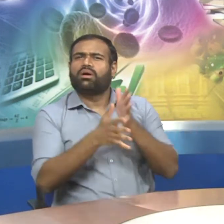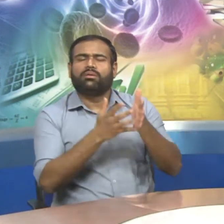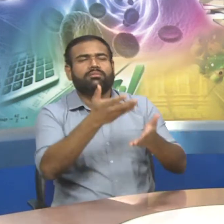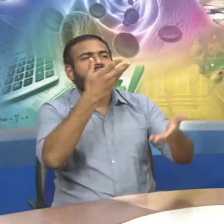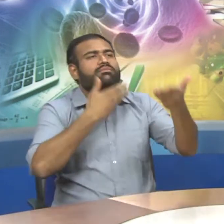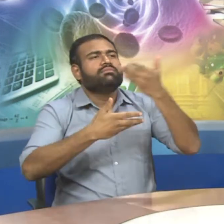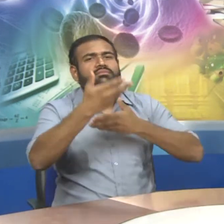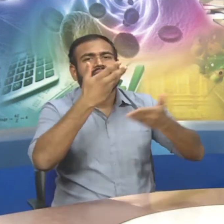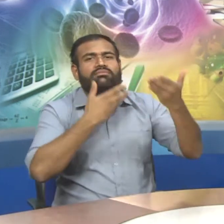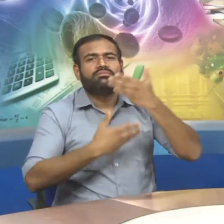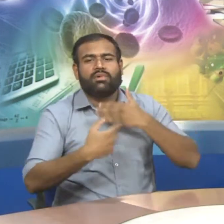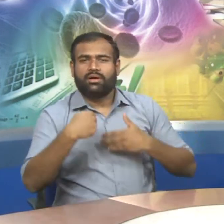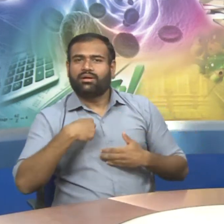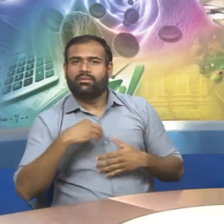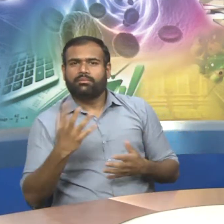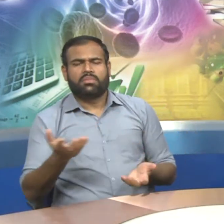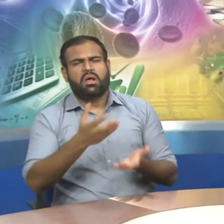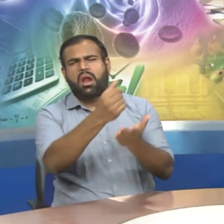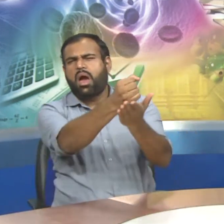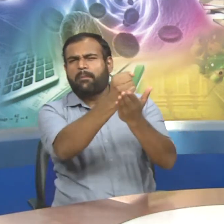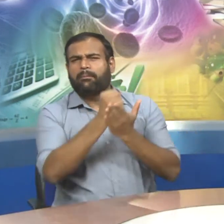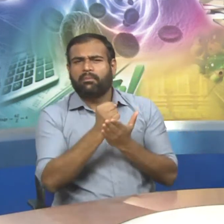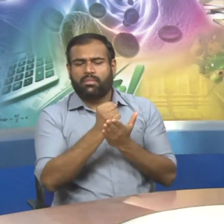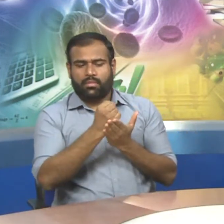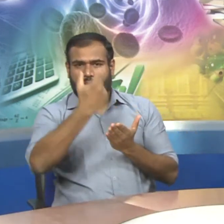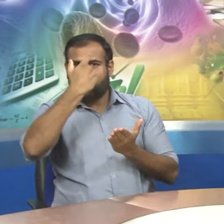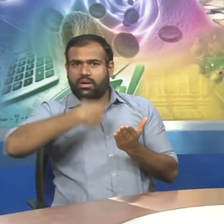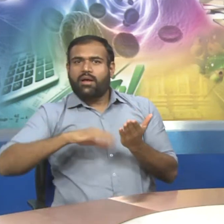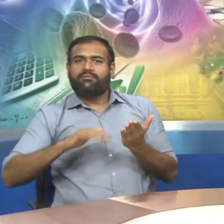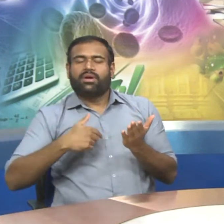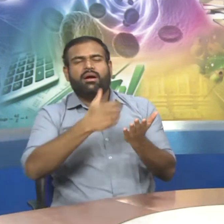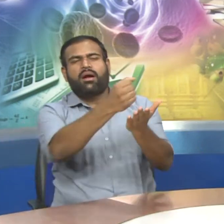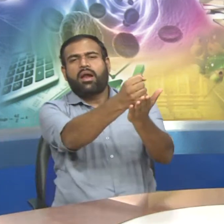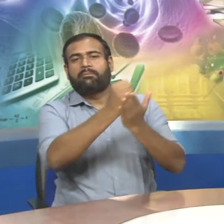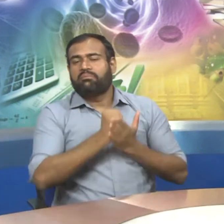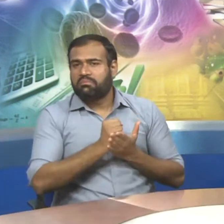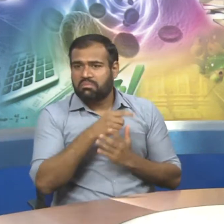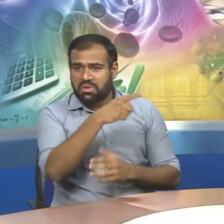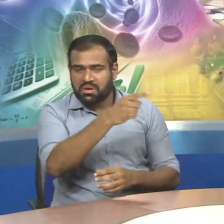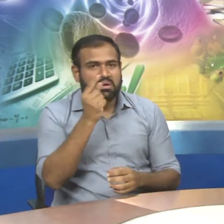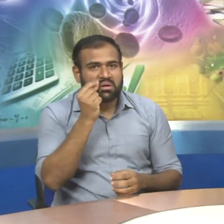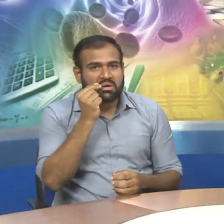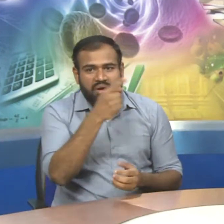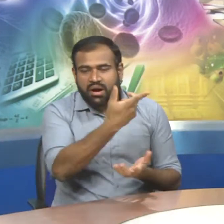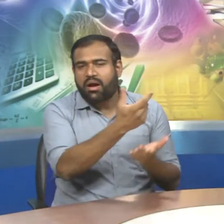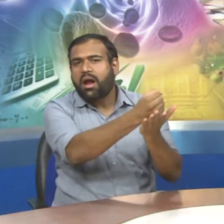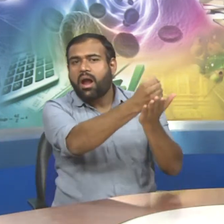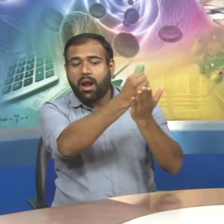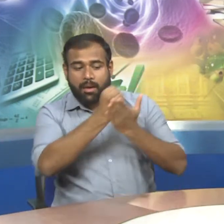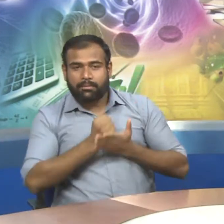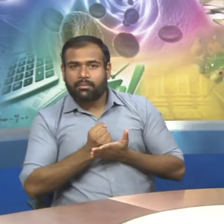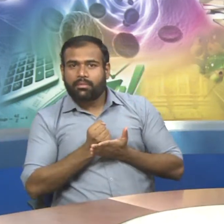me. See, there is only one sign and in a specific direction.